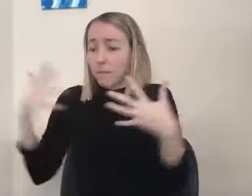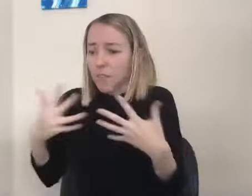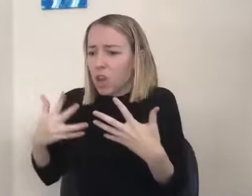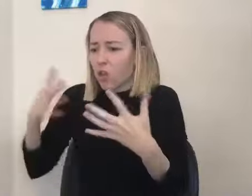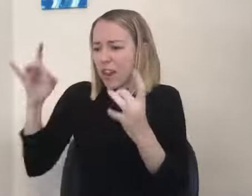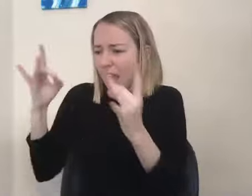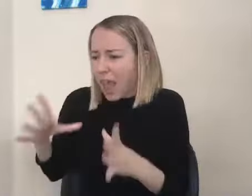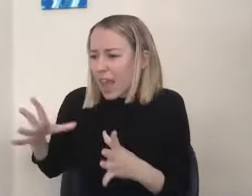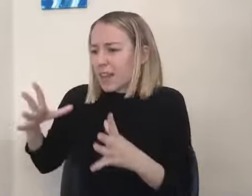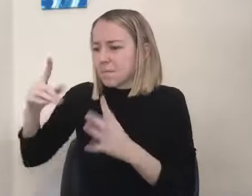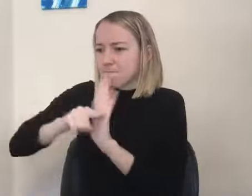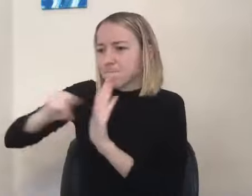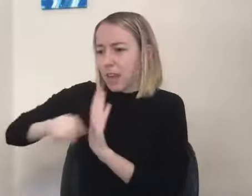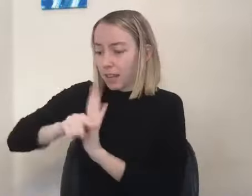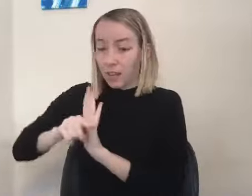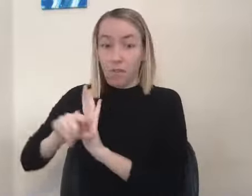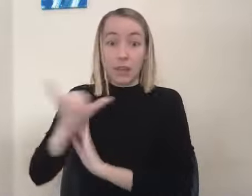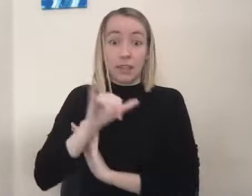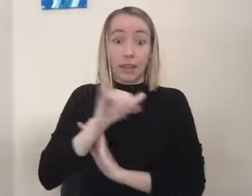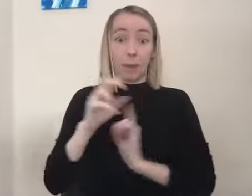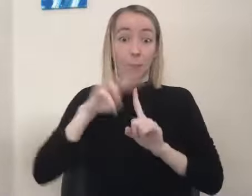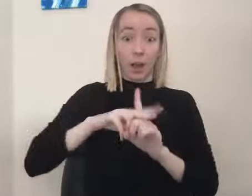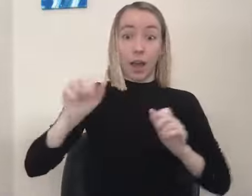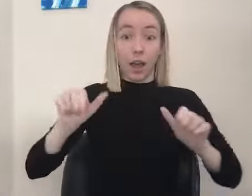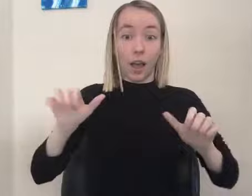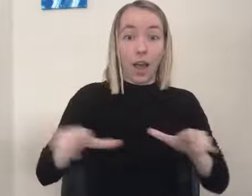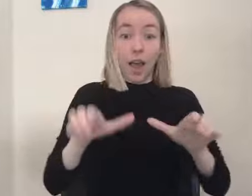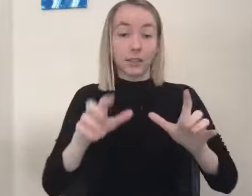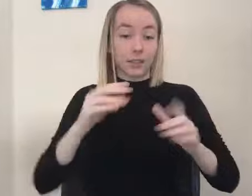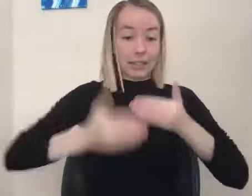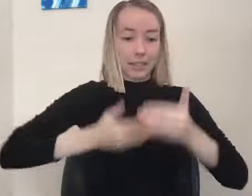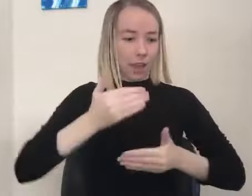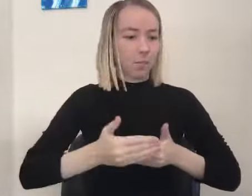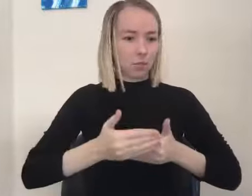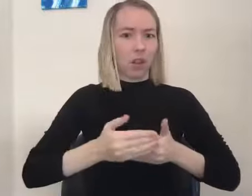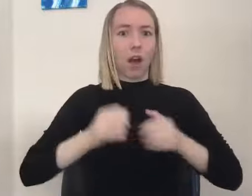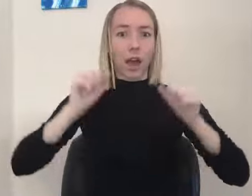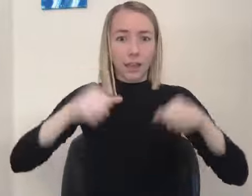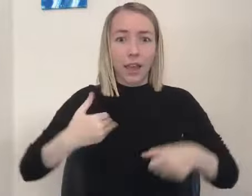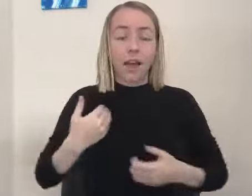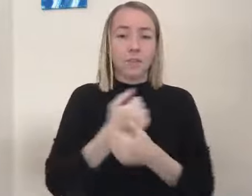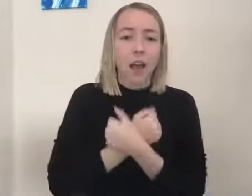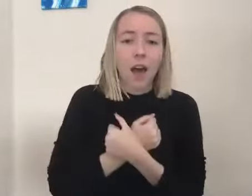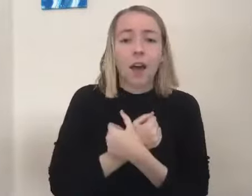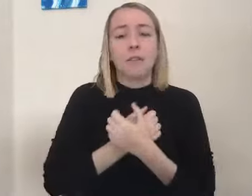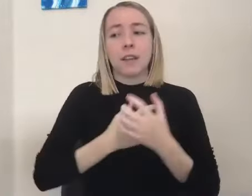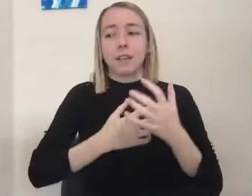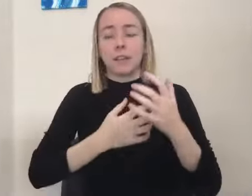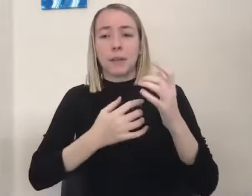fighter. I've always been a fighter. And if I just apply these steps as much as I applied the obsession and the hatred and the fears